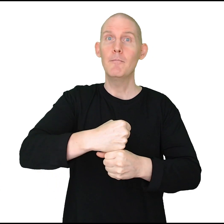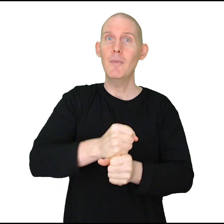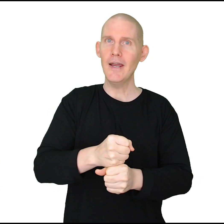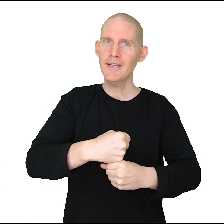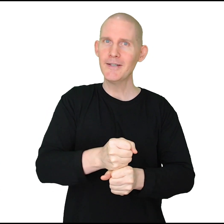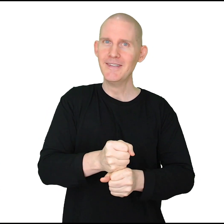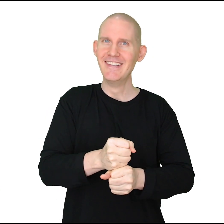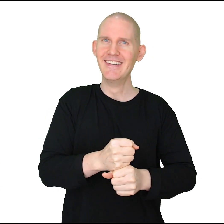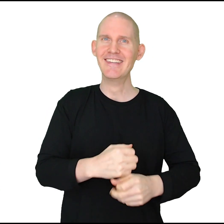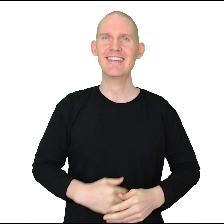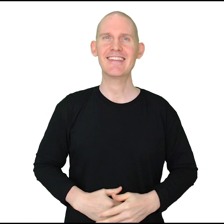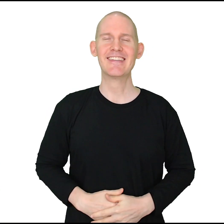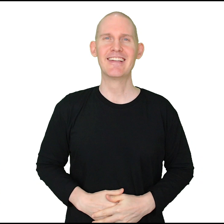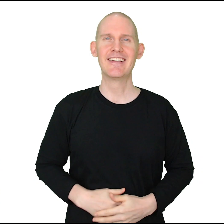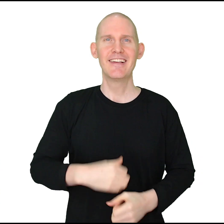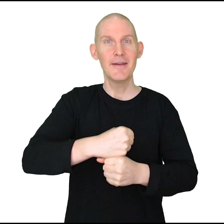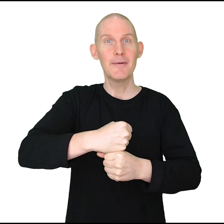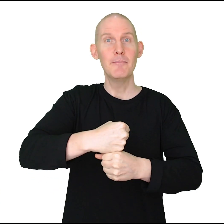make,